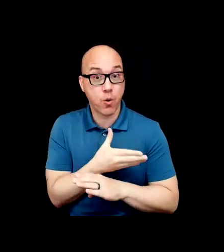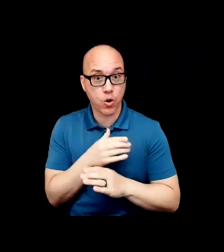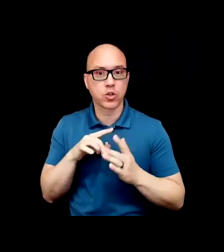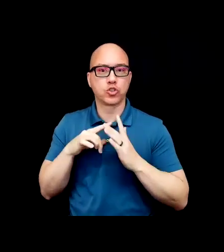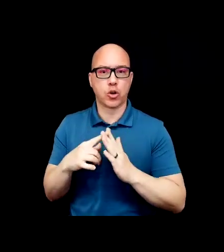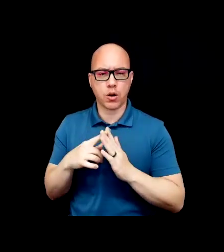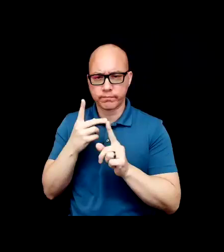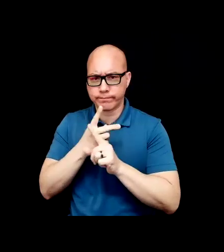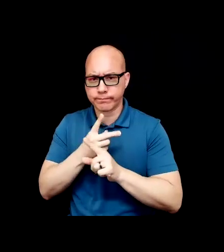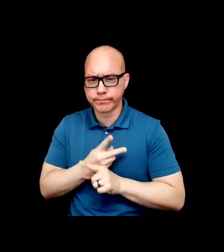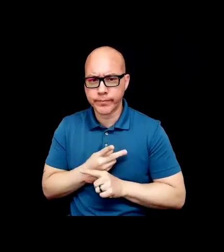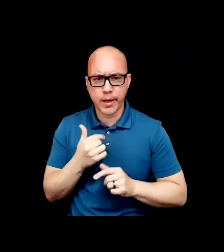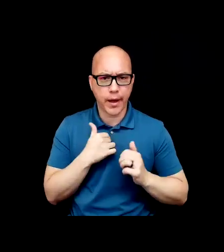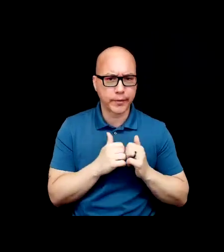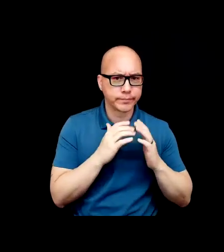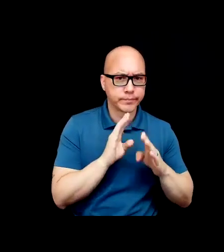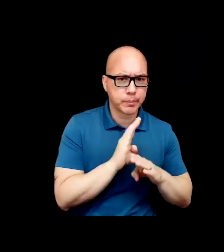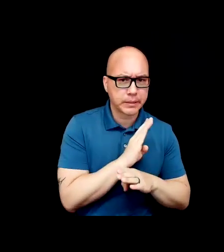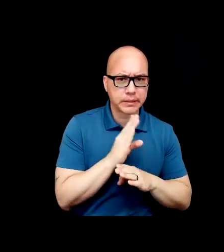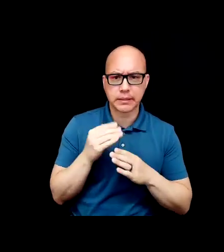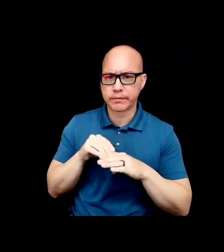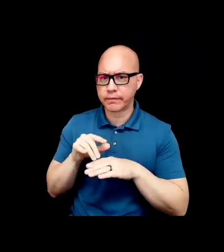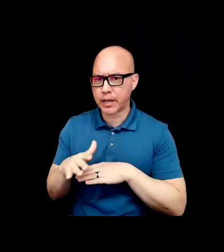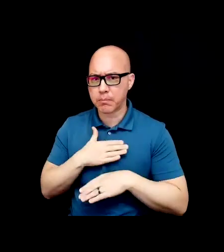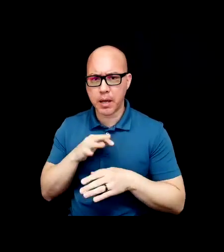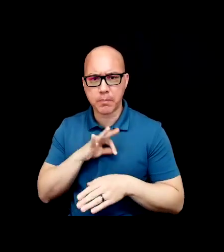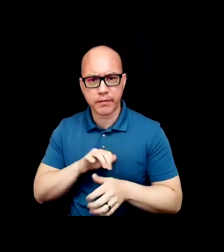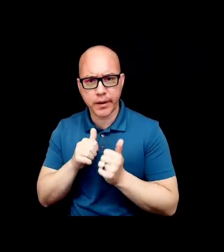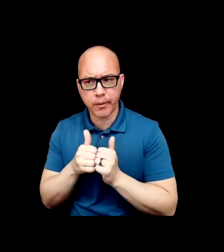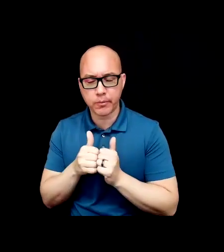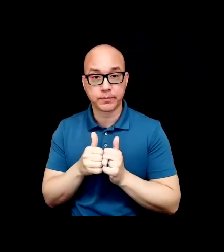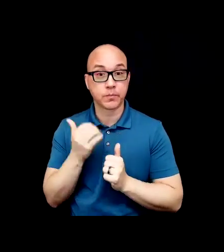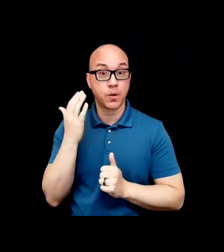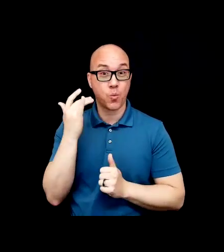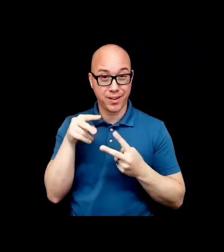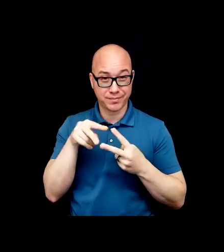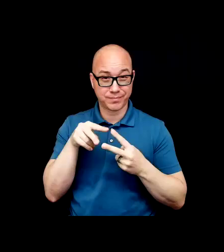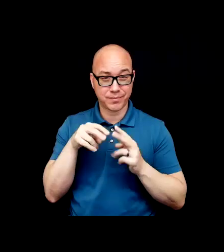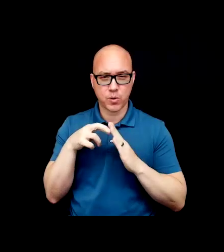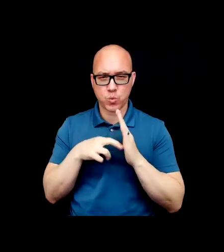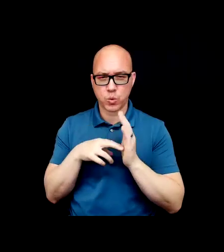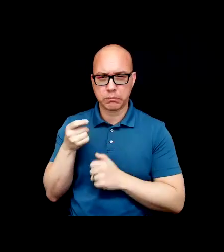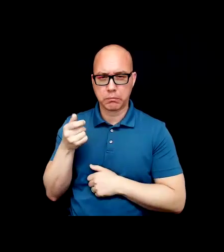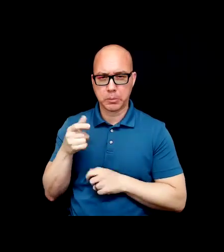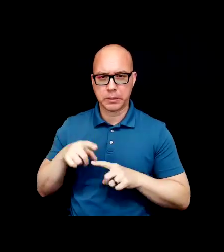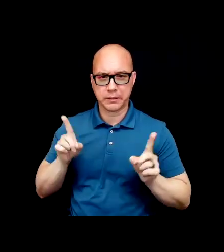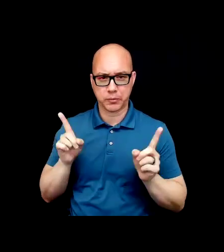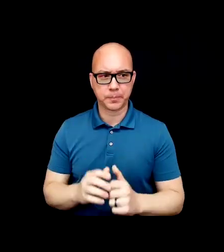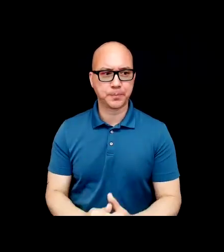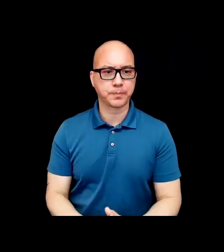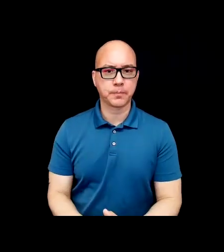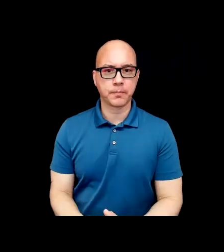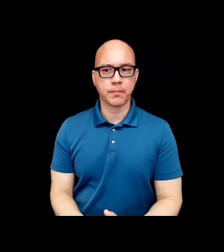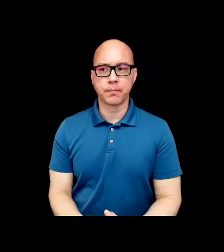about that benefit, since you'll begin to see there are some differences in their rules when we begin looking at each